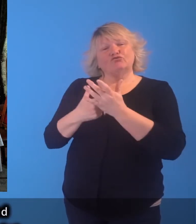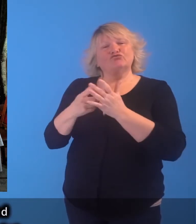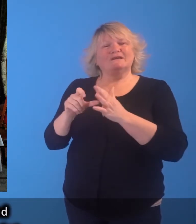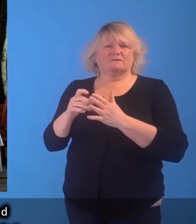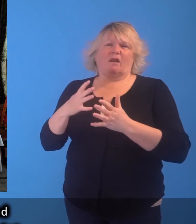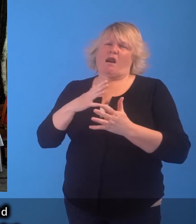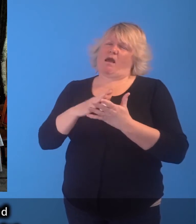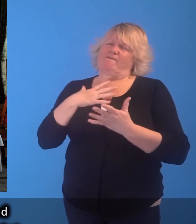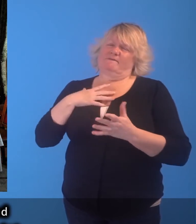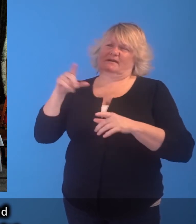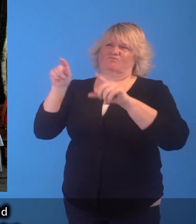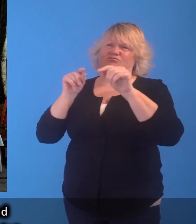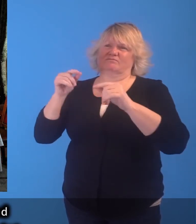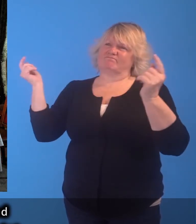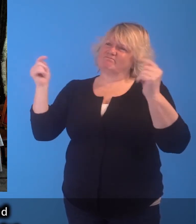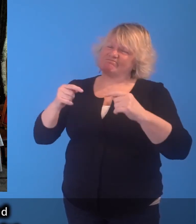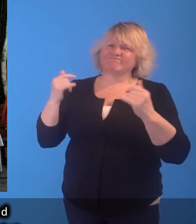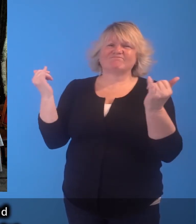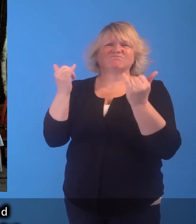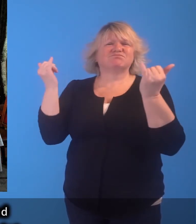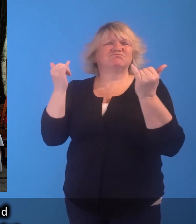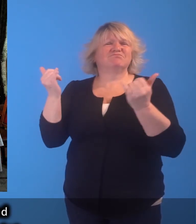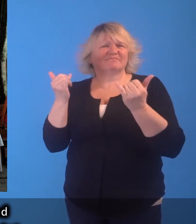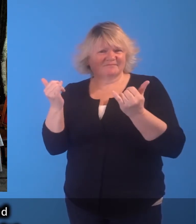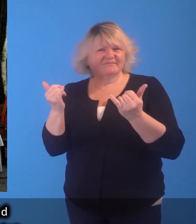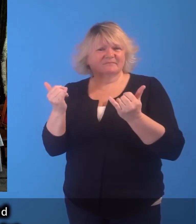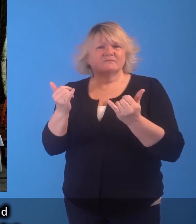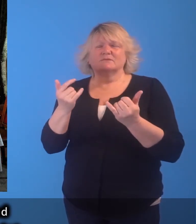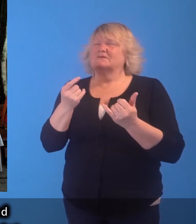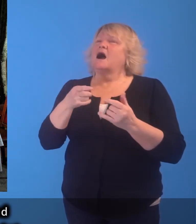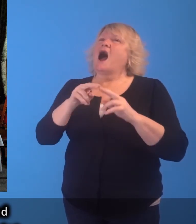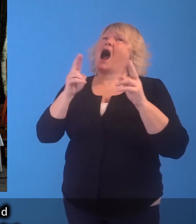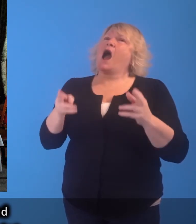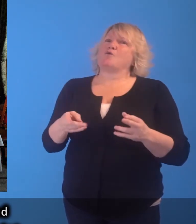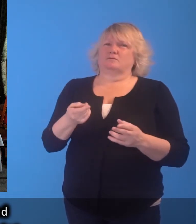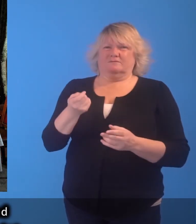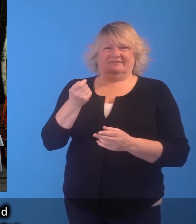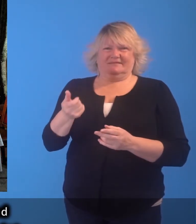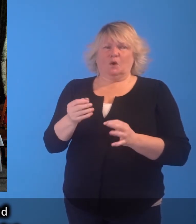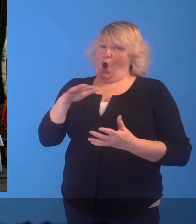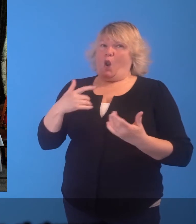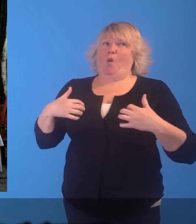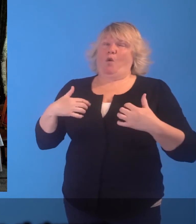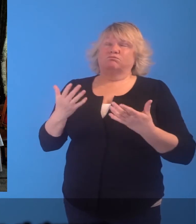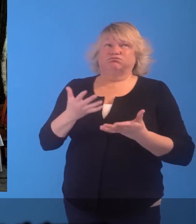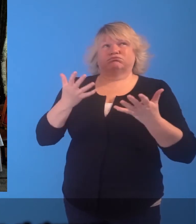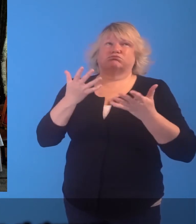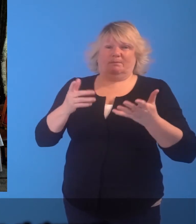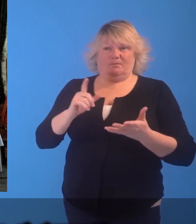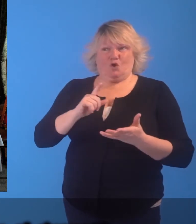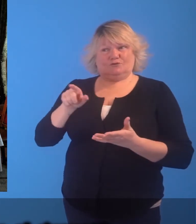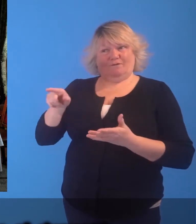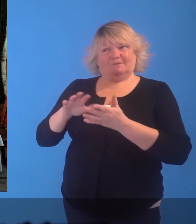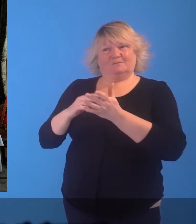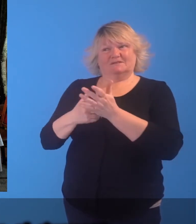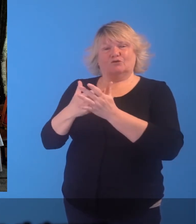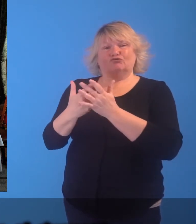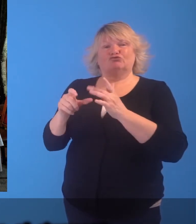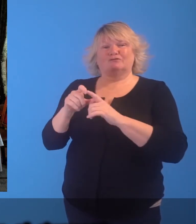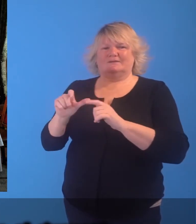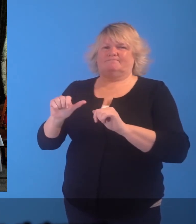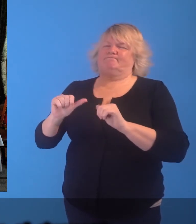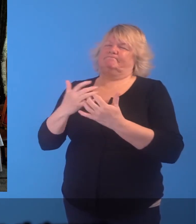The chandelier was added at the same time as its twin in the sitting room, after Mr. Reed had the